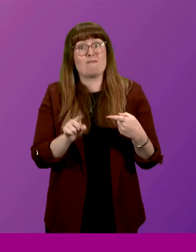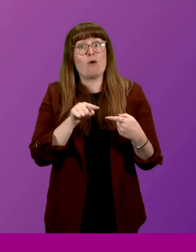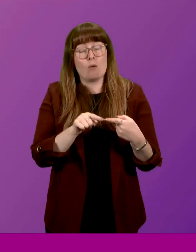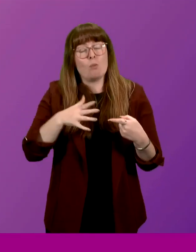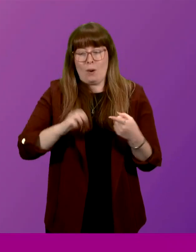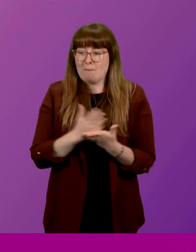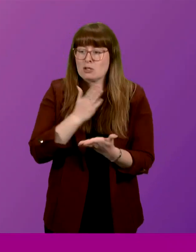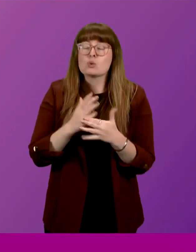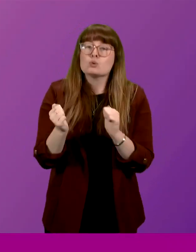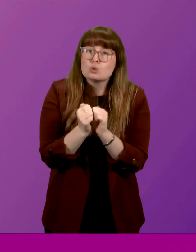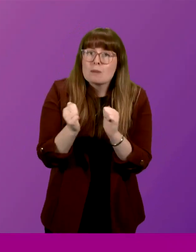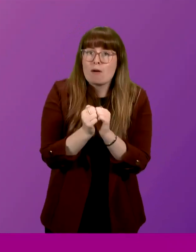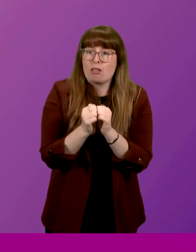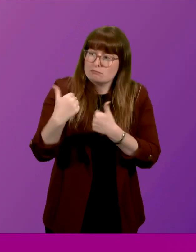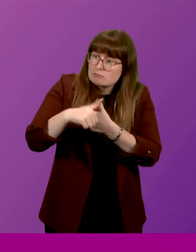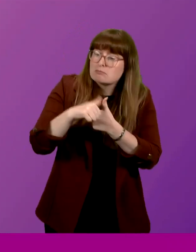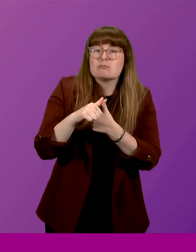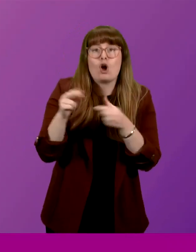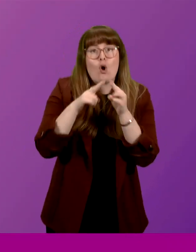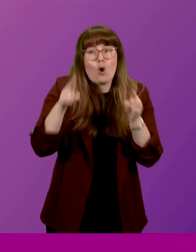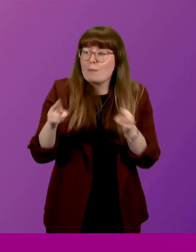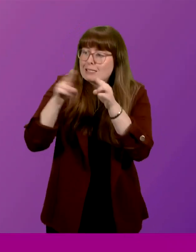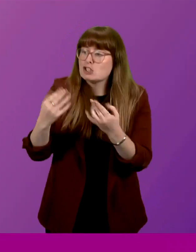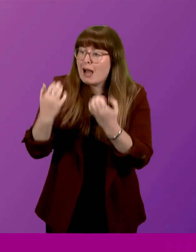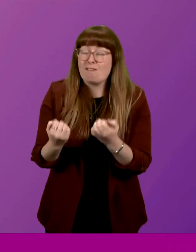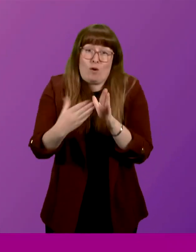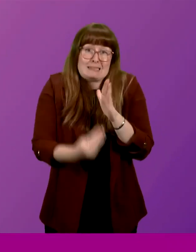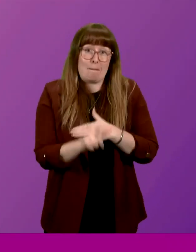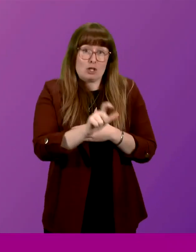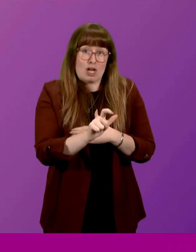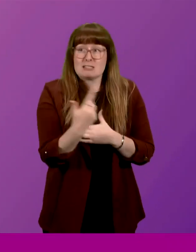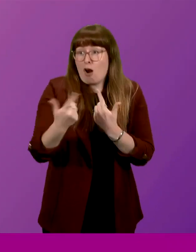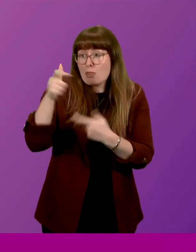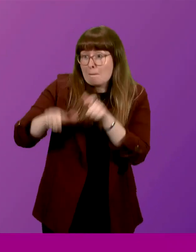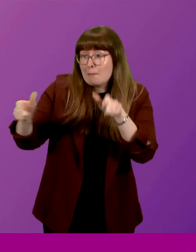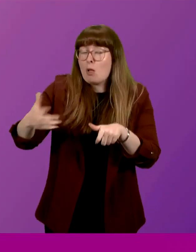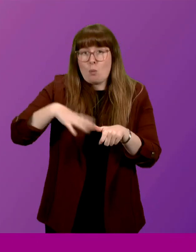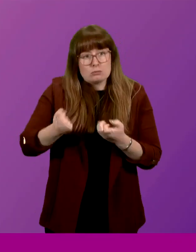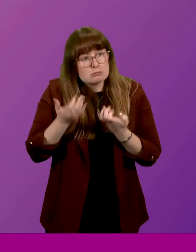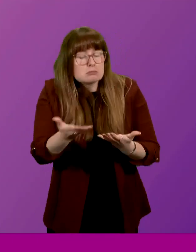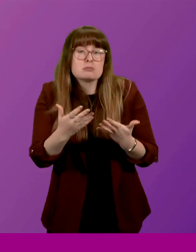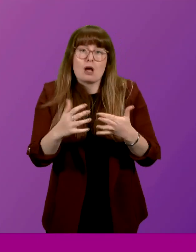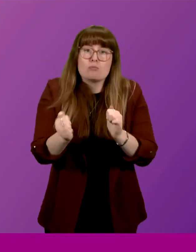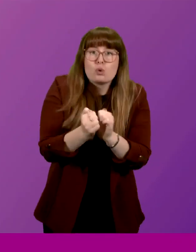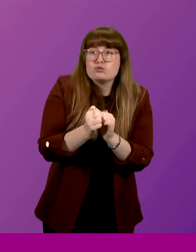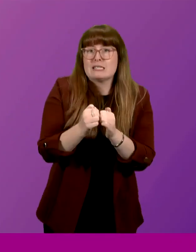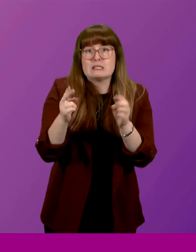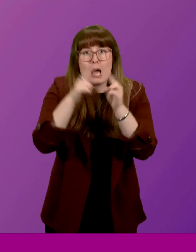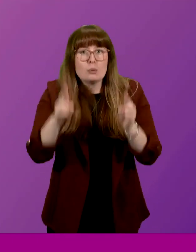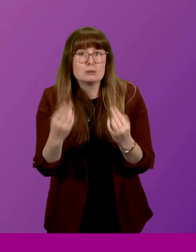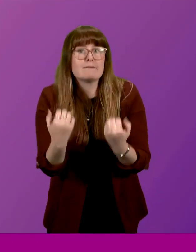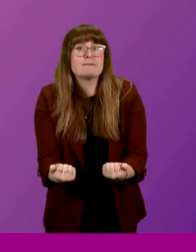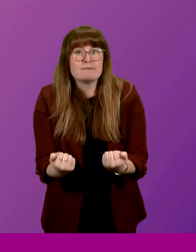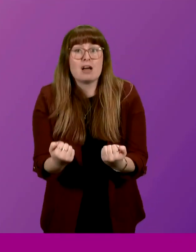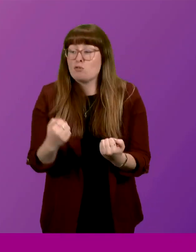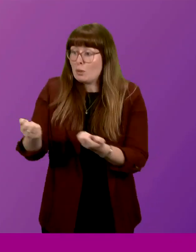sure we had suitable accommodation for cases such as Chelsea's. And if Mr Doris would like to share details with